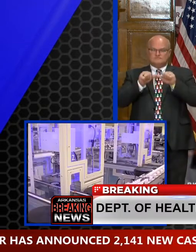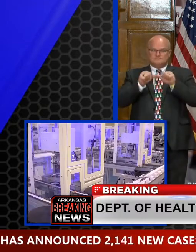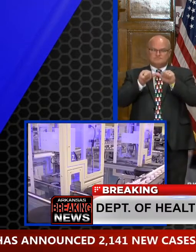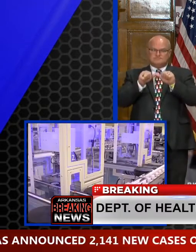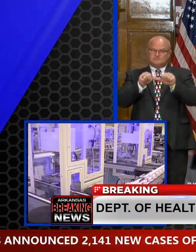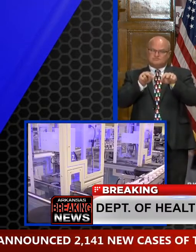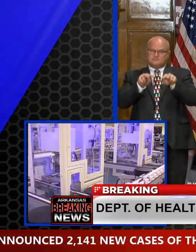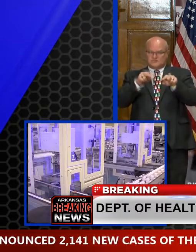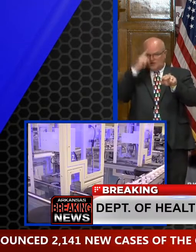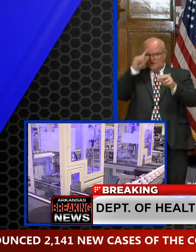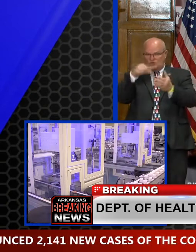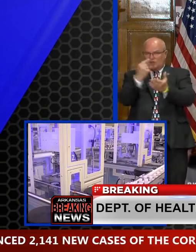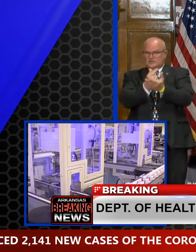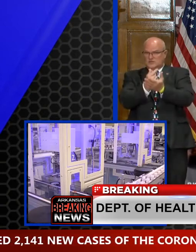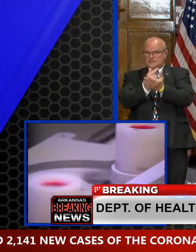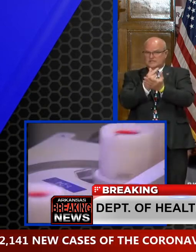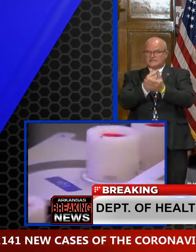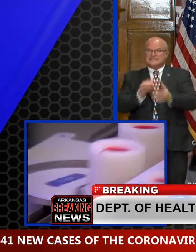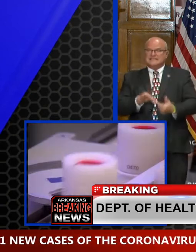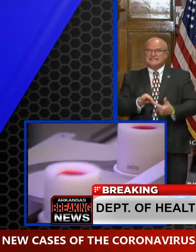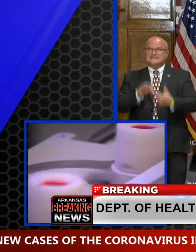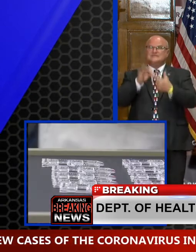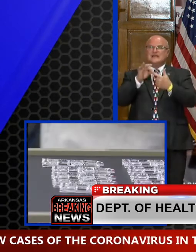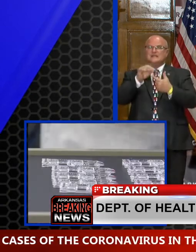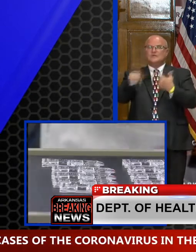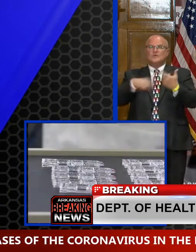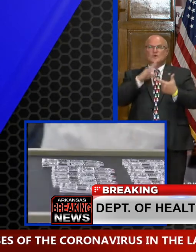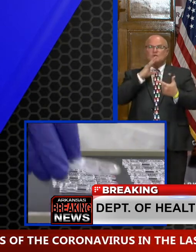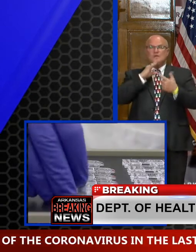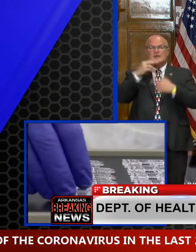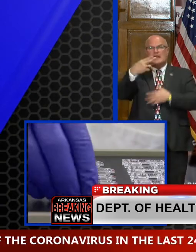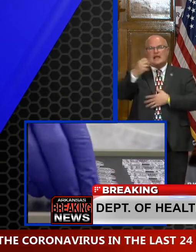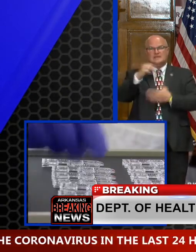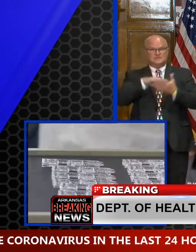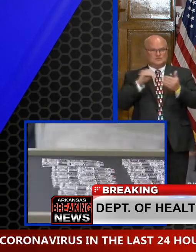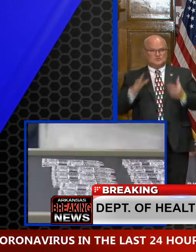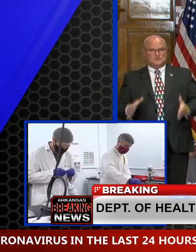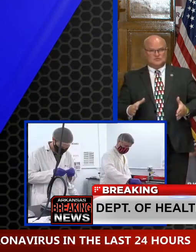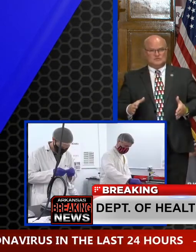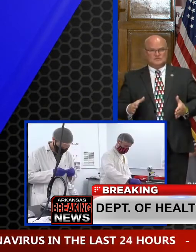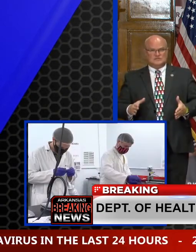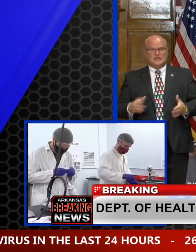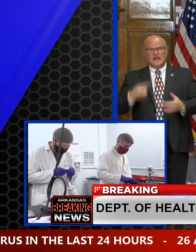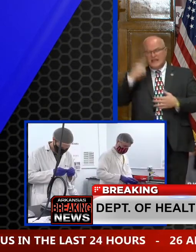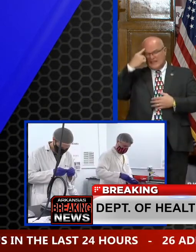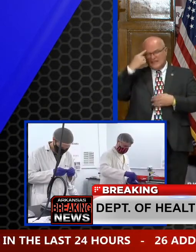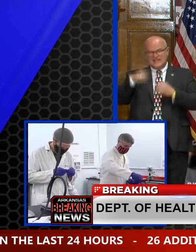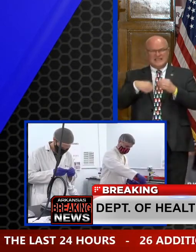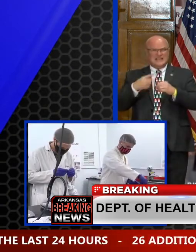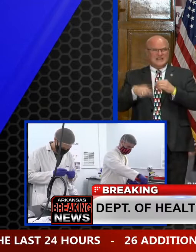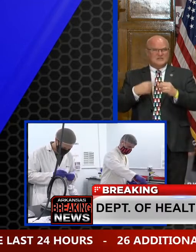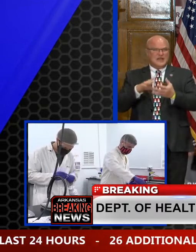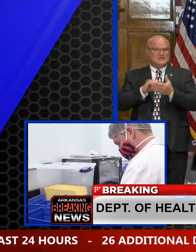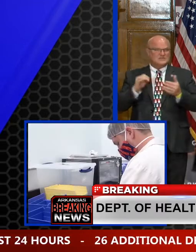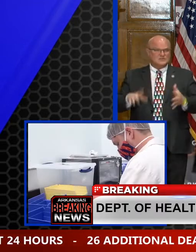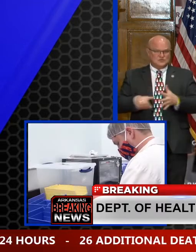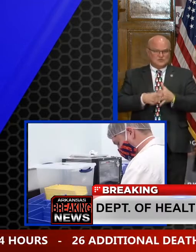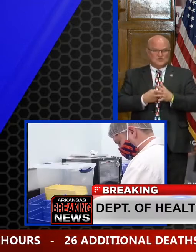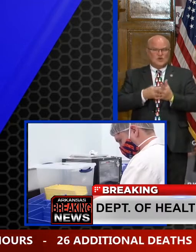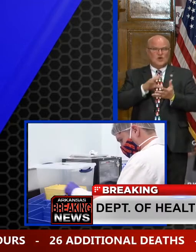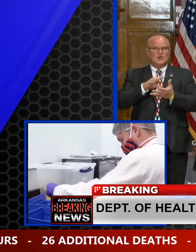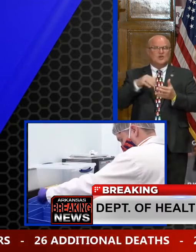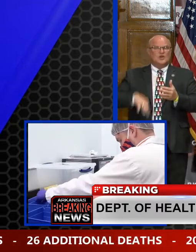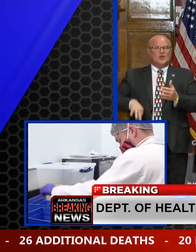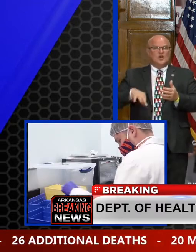track for graduation, especially when we're talking about high school students, thinking about, students start earning high